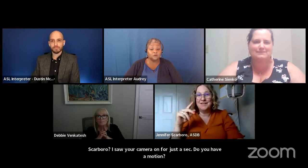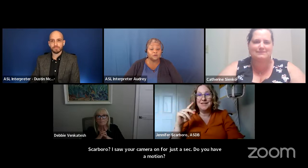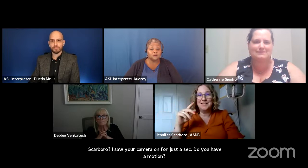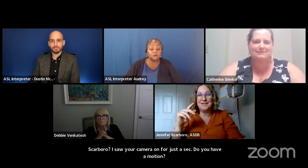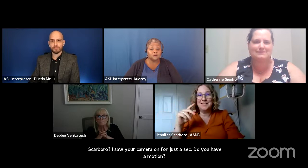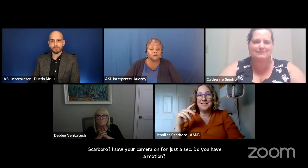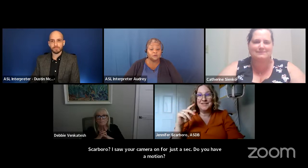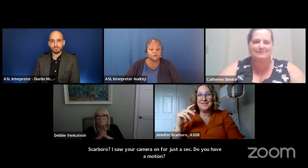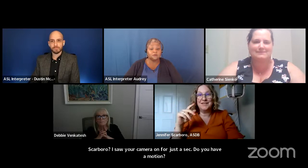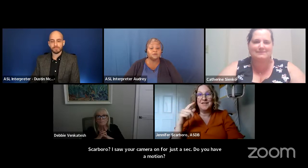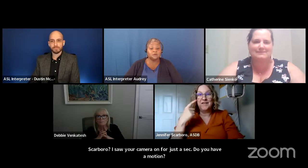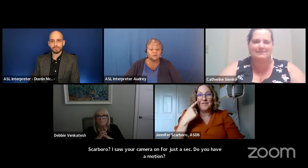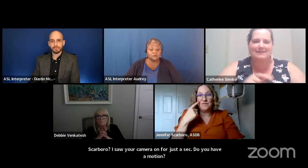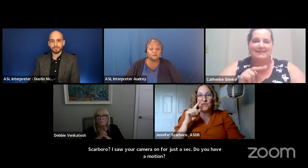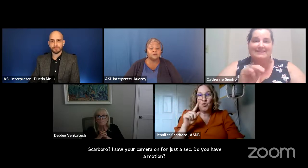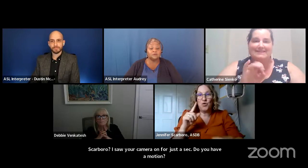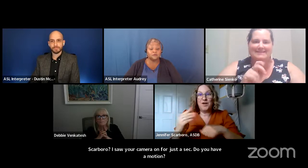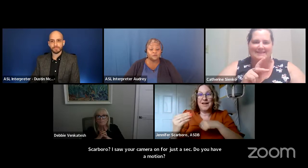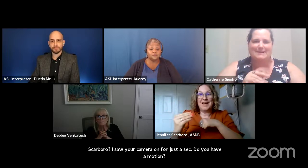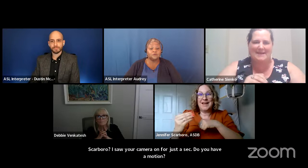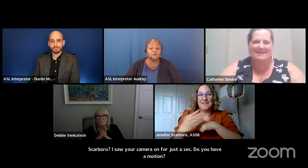with the AAG